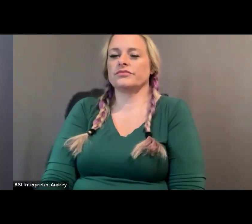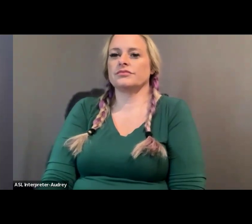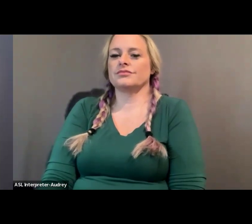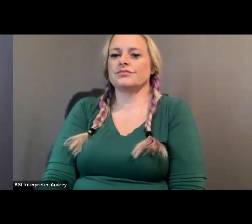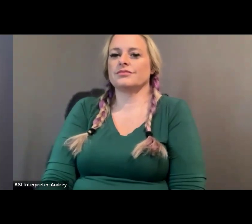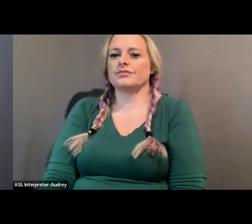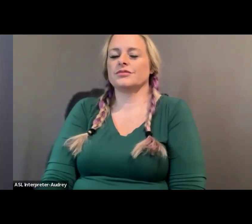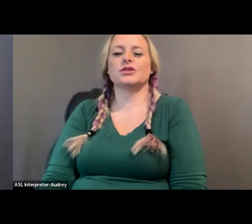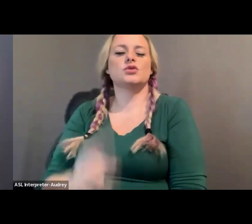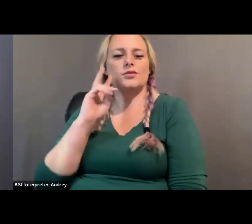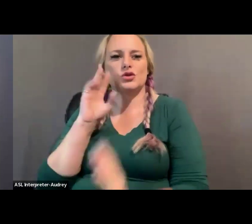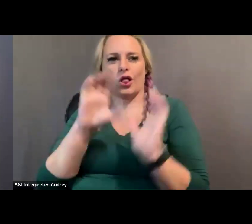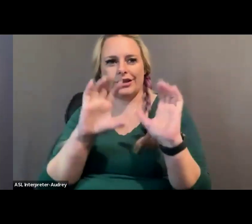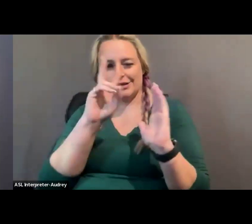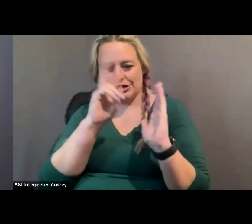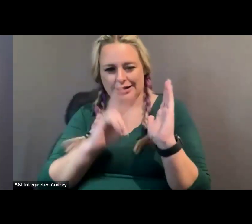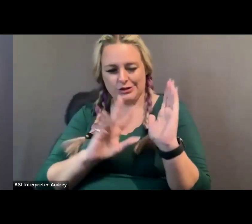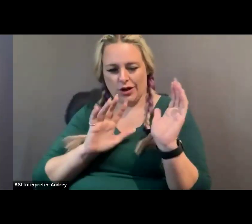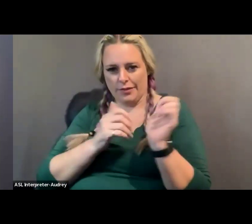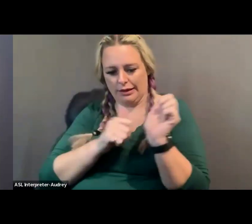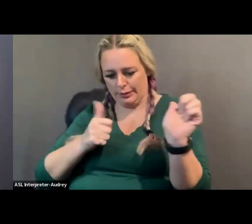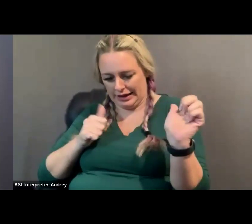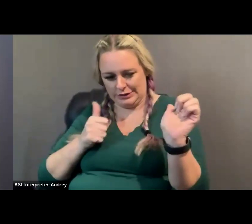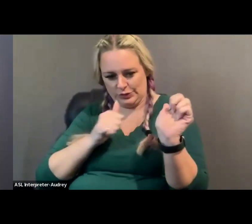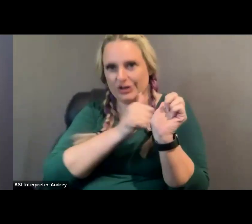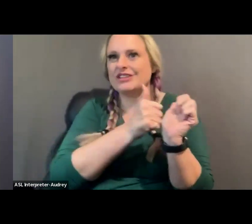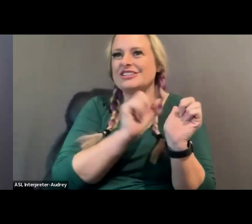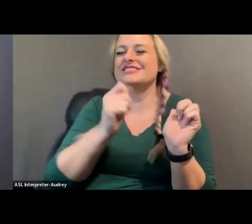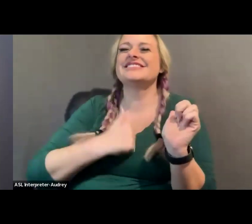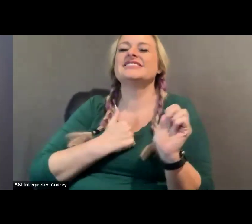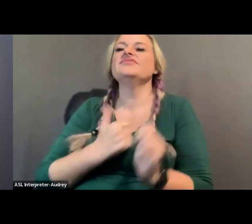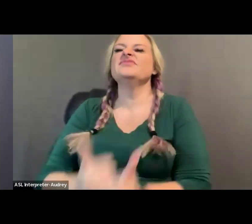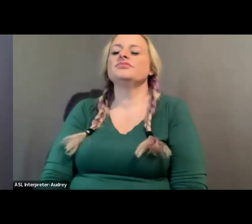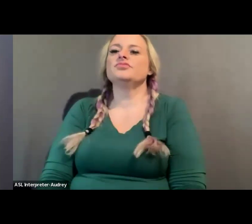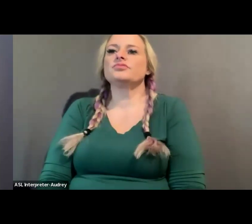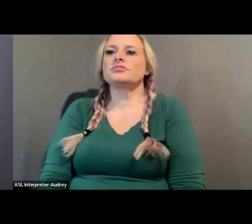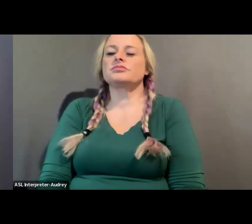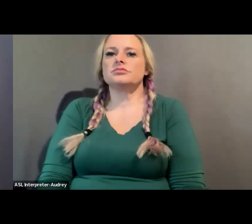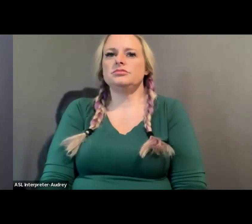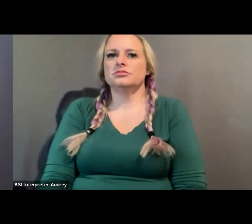Just reading through the chat. I'm sorry, I'm a little bit behind on this, on the question and answers. I'm sorry.